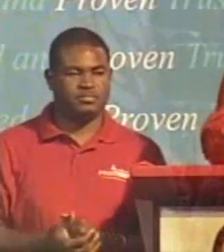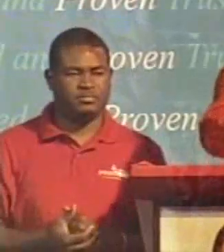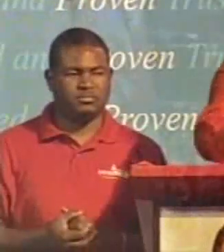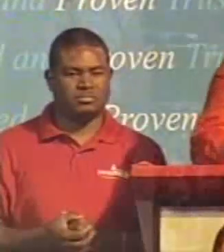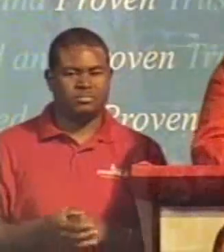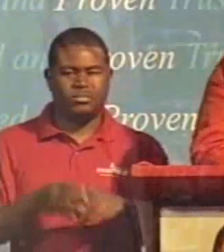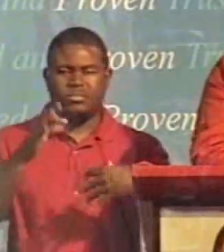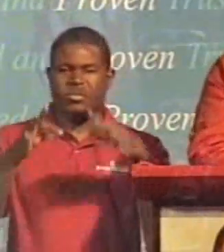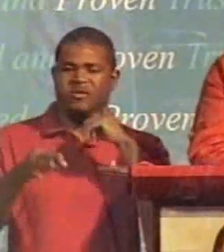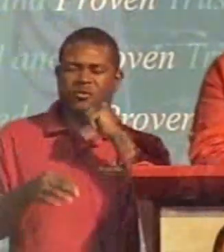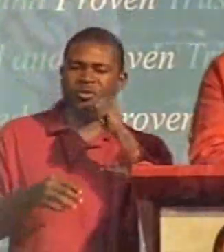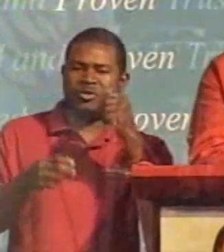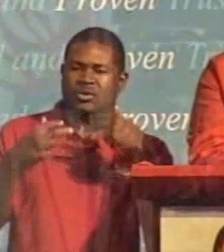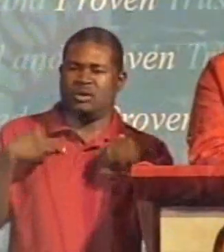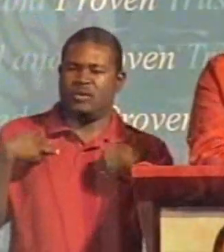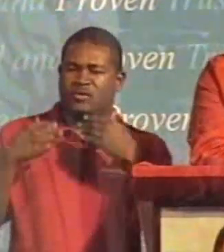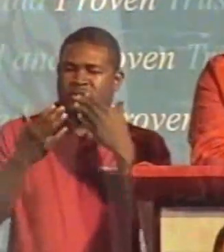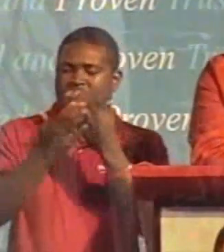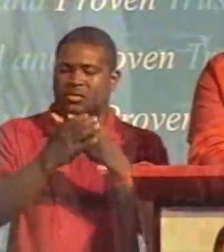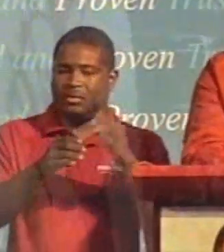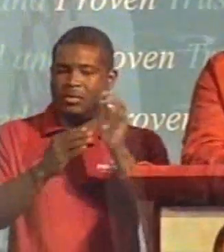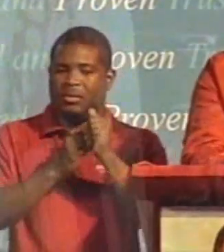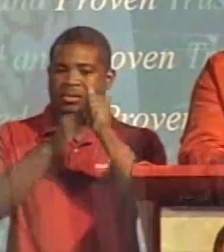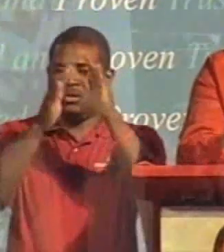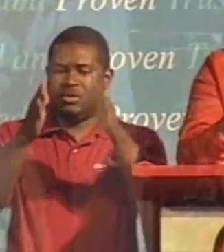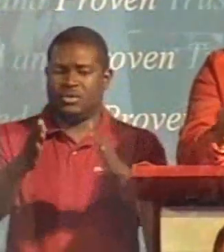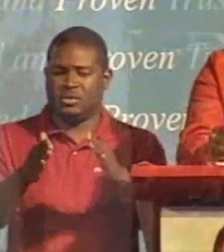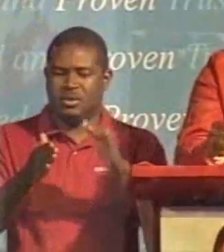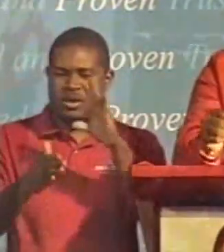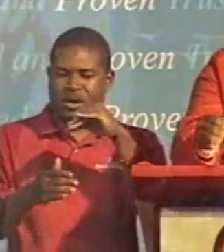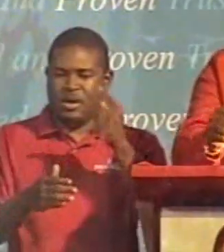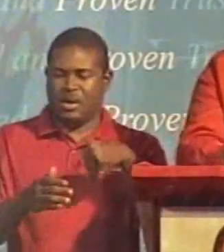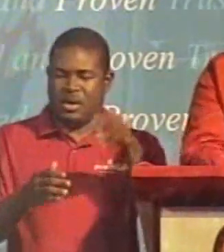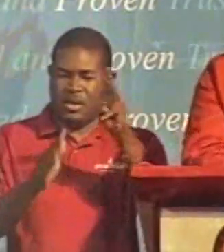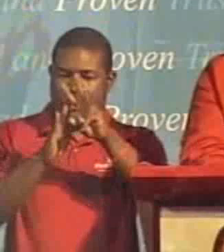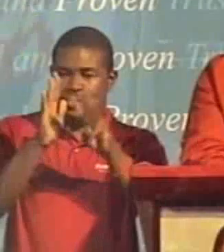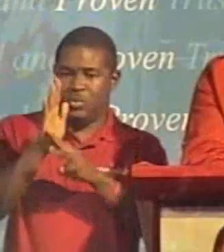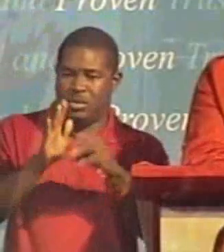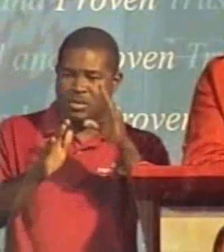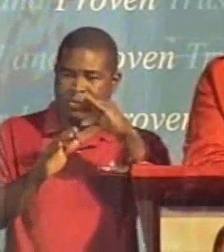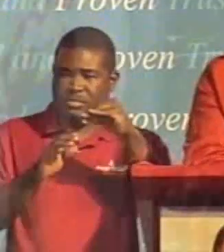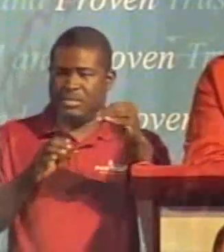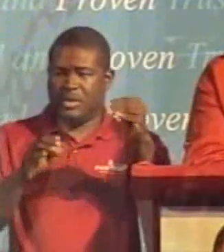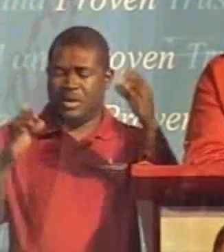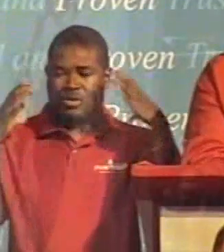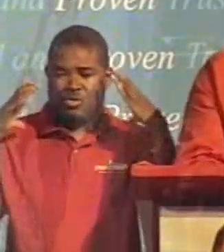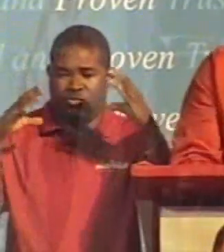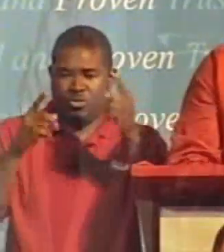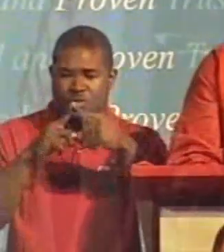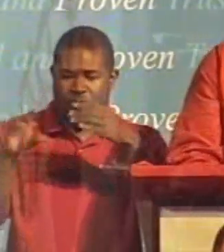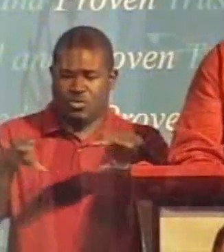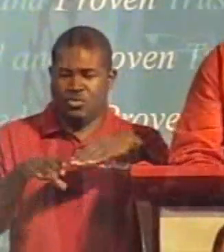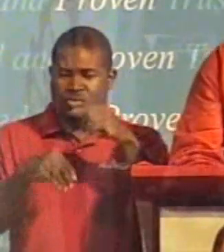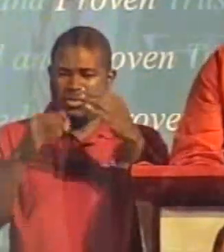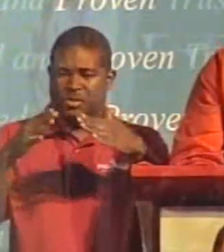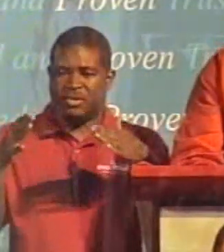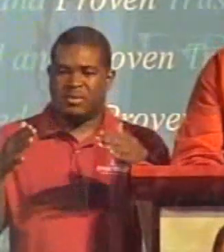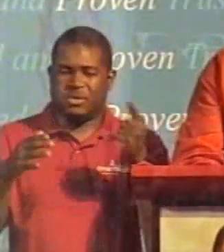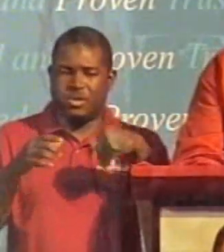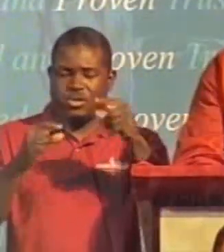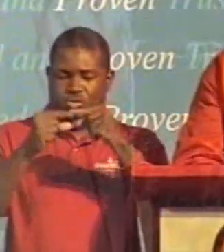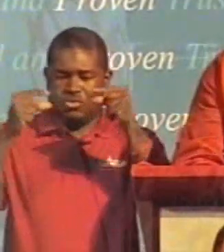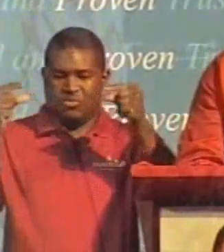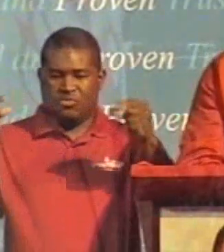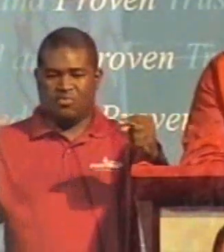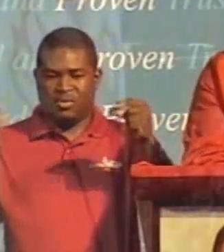If we didn't have the decisive leadership we got, and the will, the determination, the courage to do these things, the Great Recession would have been worse for the